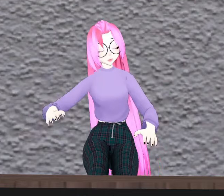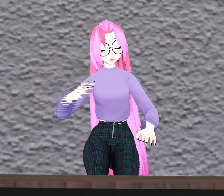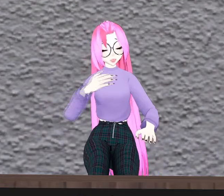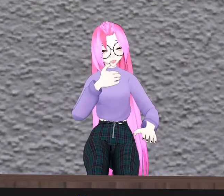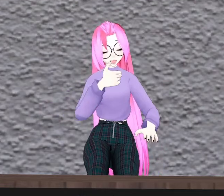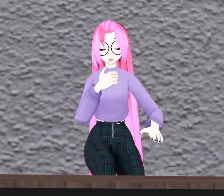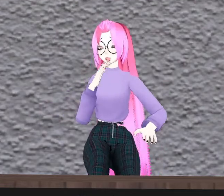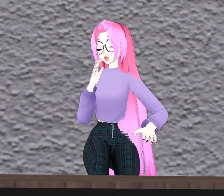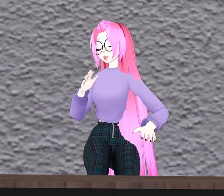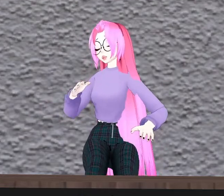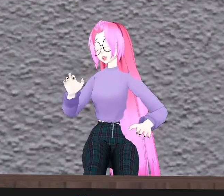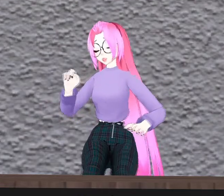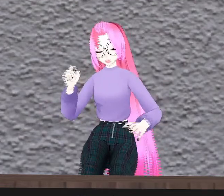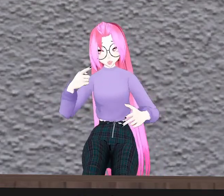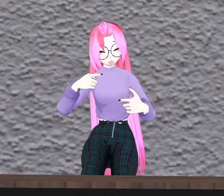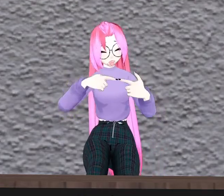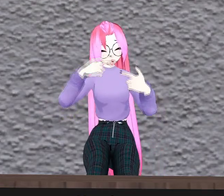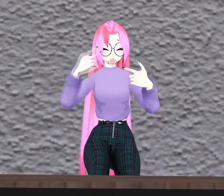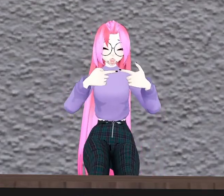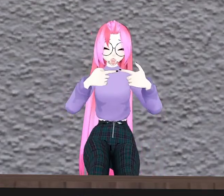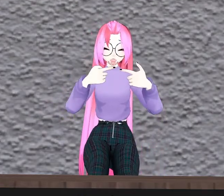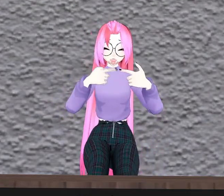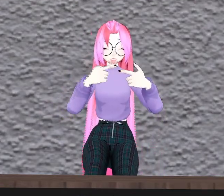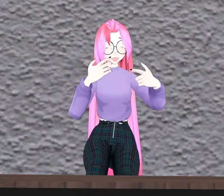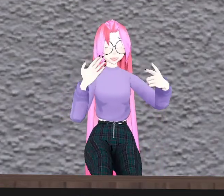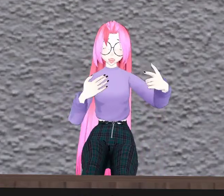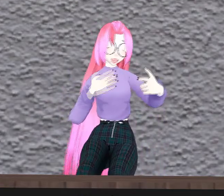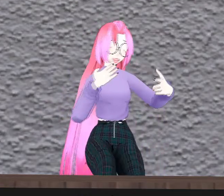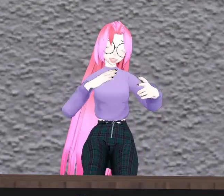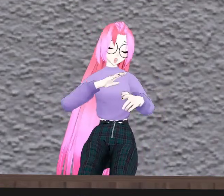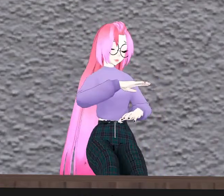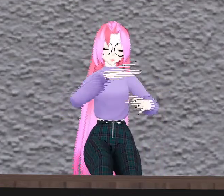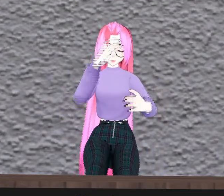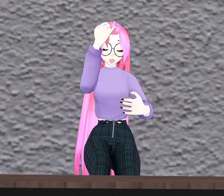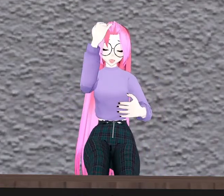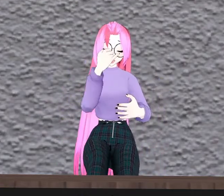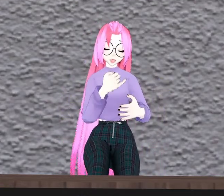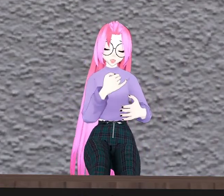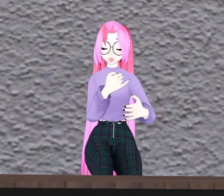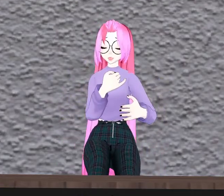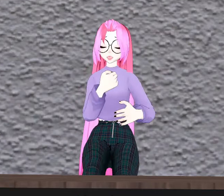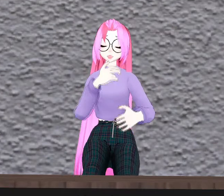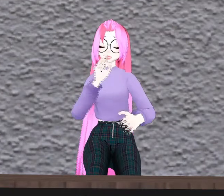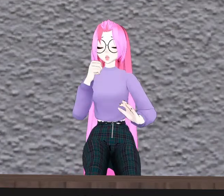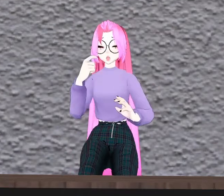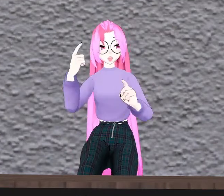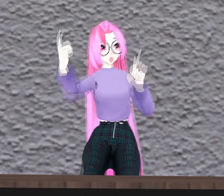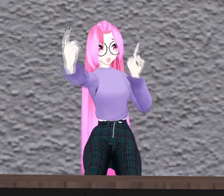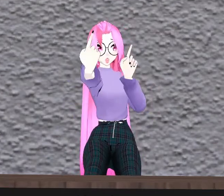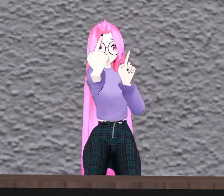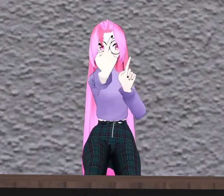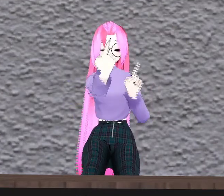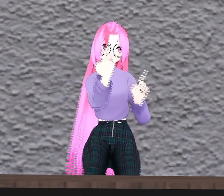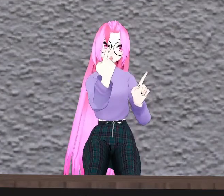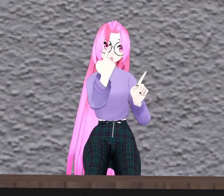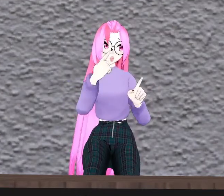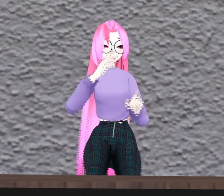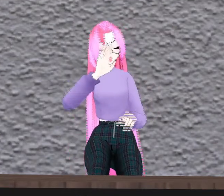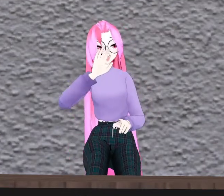You're fine. Okay, next rule is please do not interrupt. So if somebody is up here and